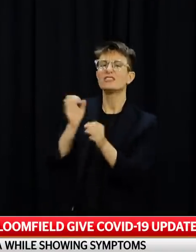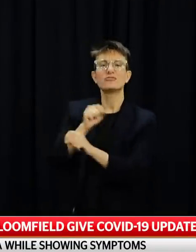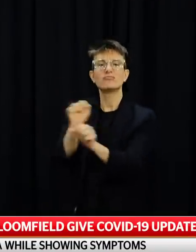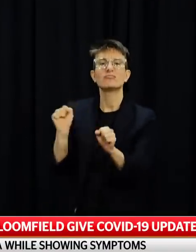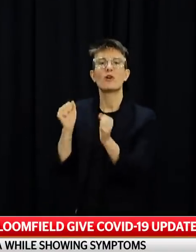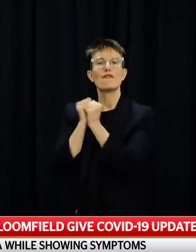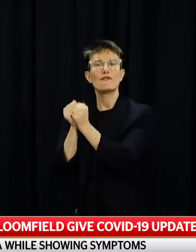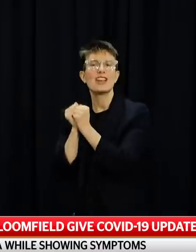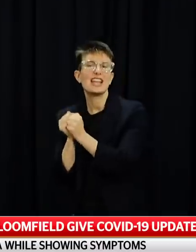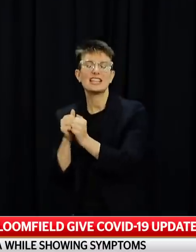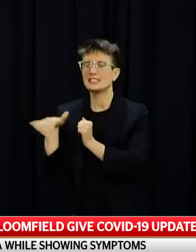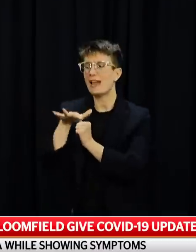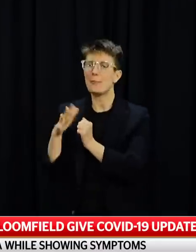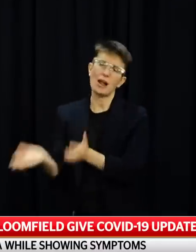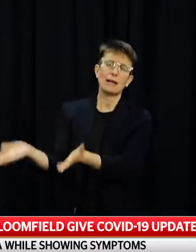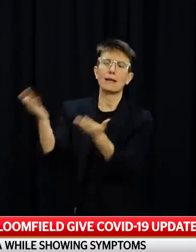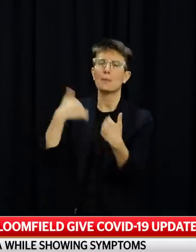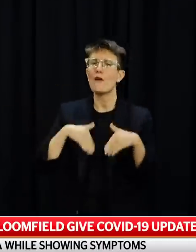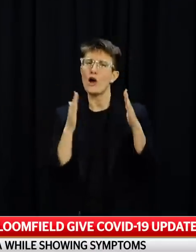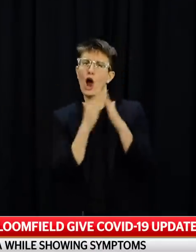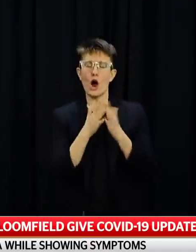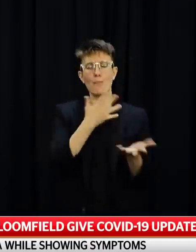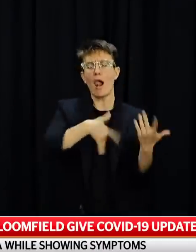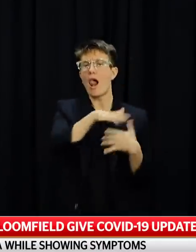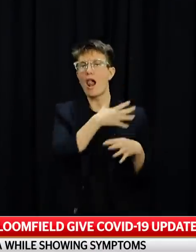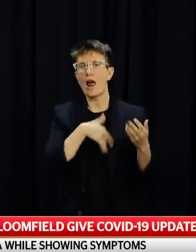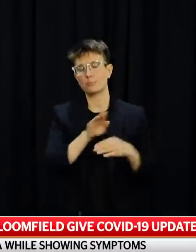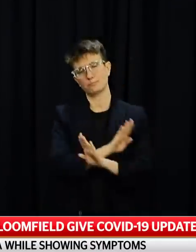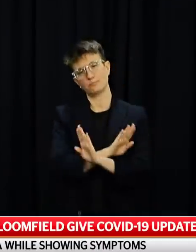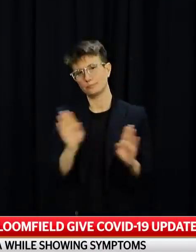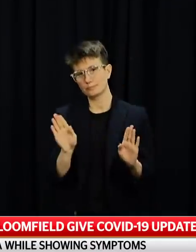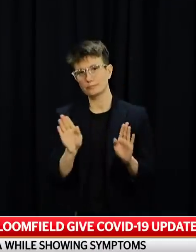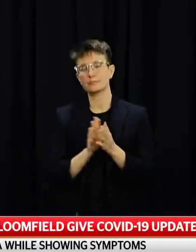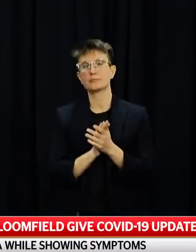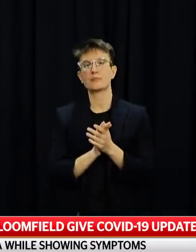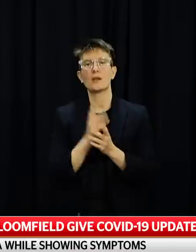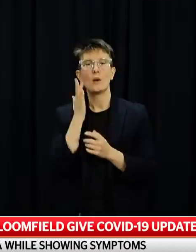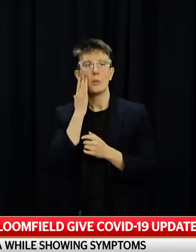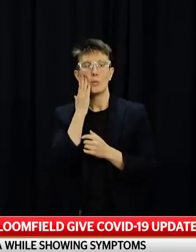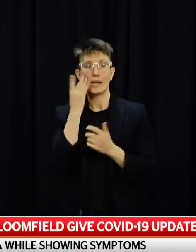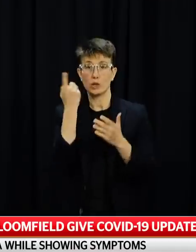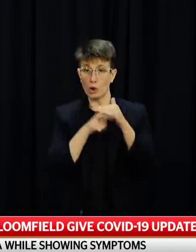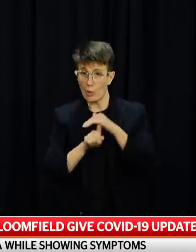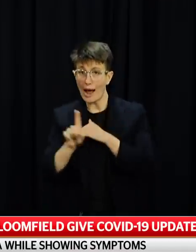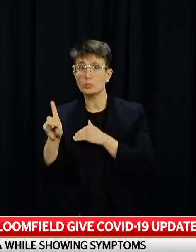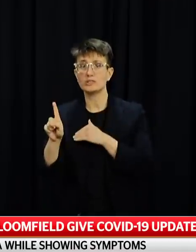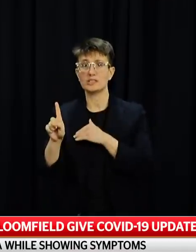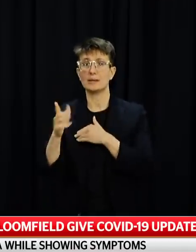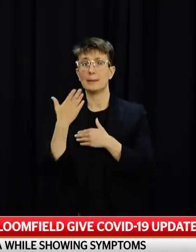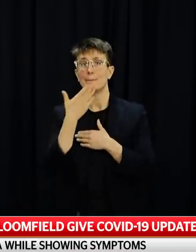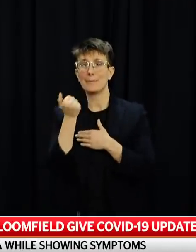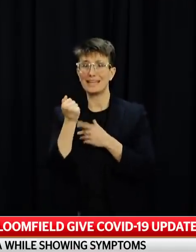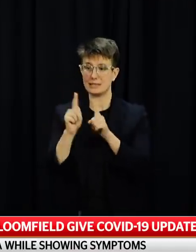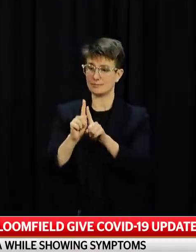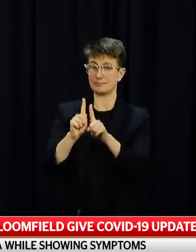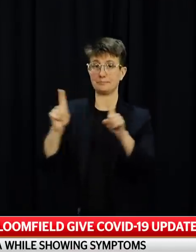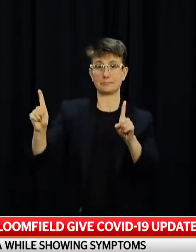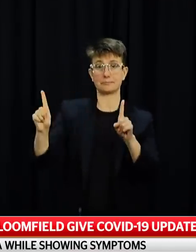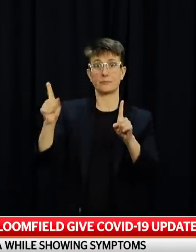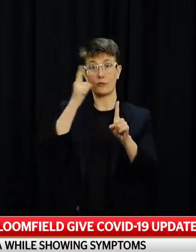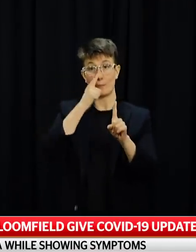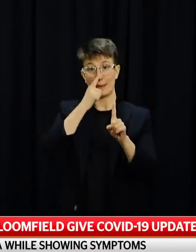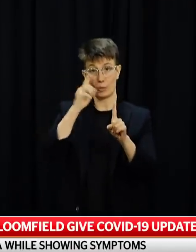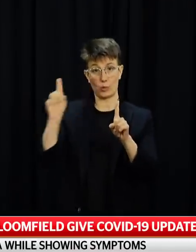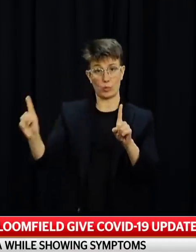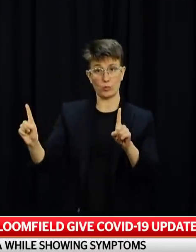to enter into your home. When you're out, we ask that you maintain physical distancing of 2 metres outside your home, including on